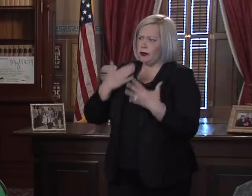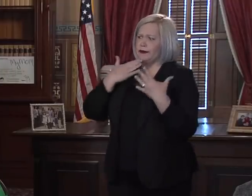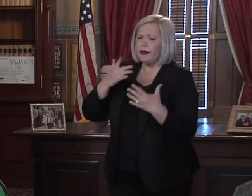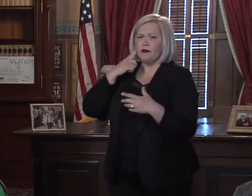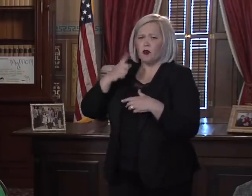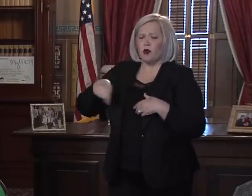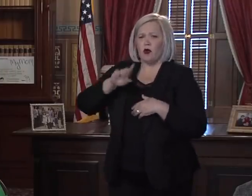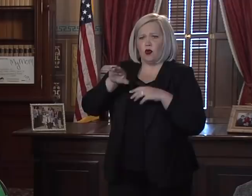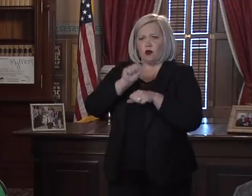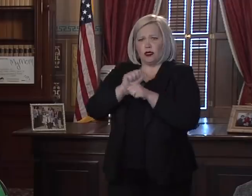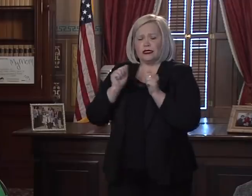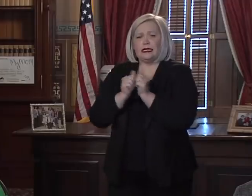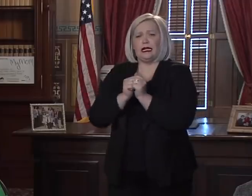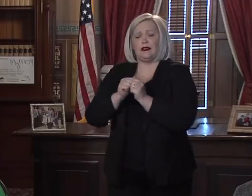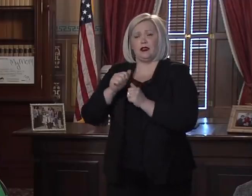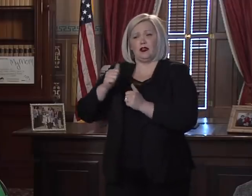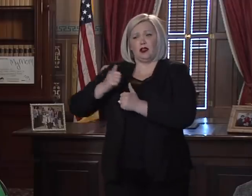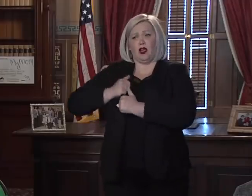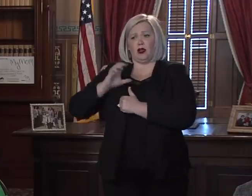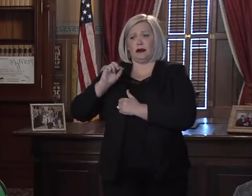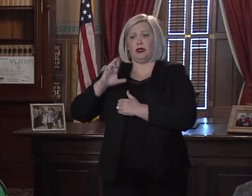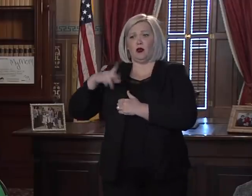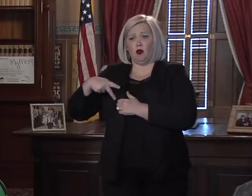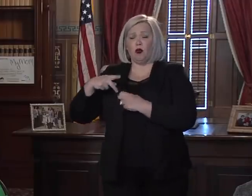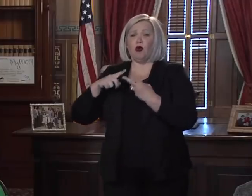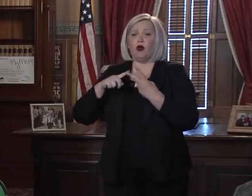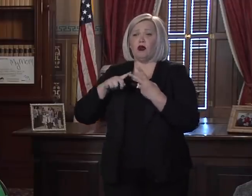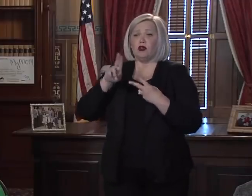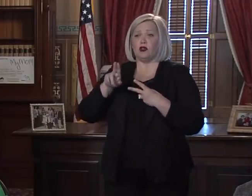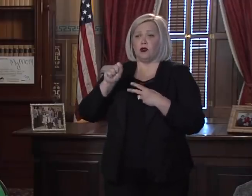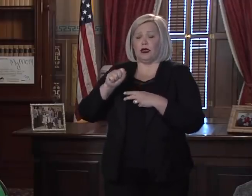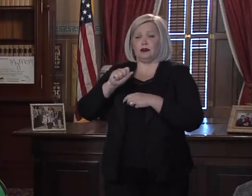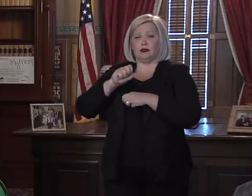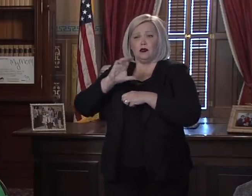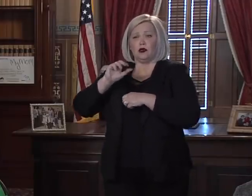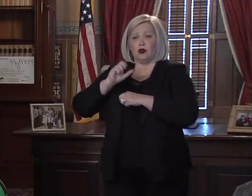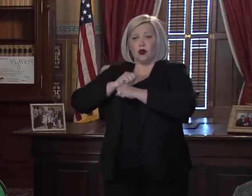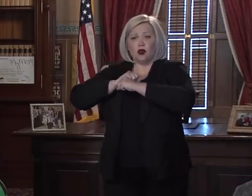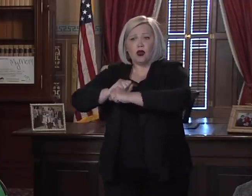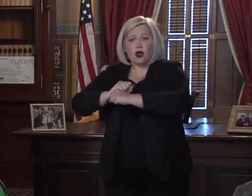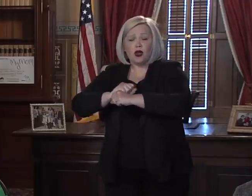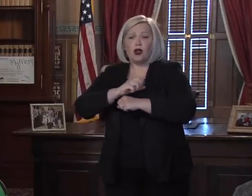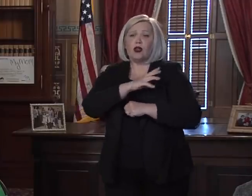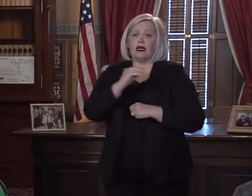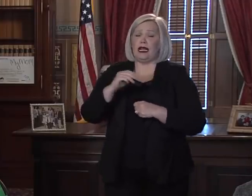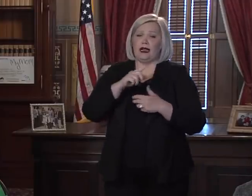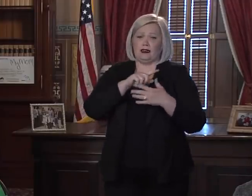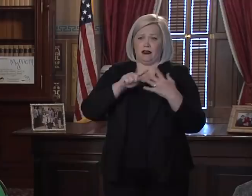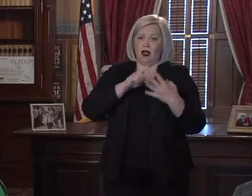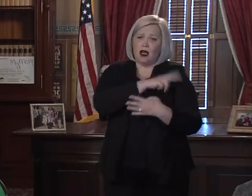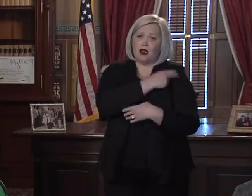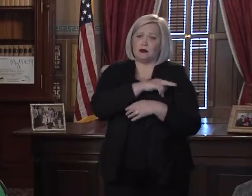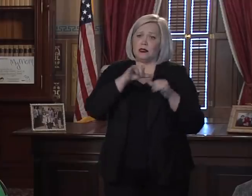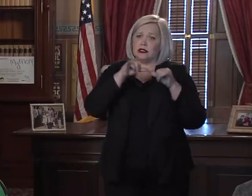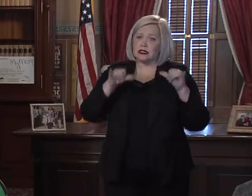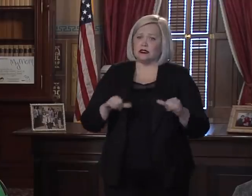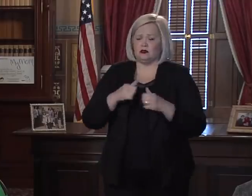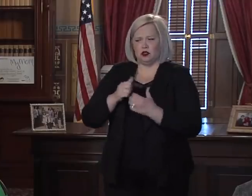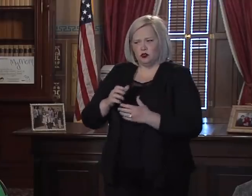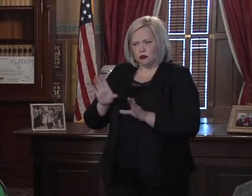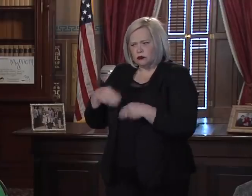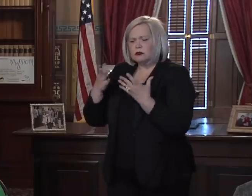the National Guard, and the leaders of these health systems for stepping up to make these announcements and this care